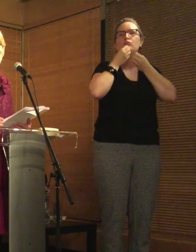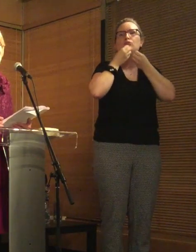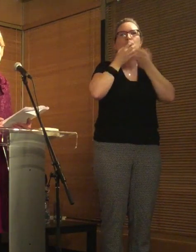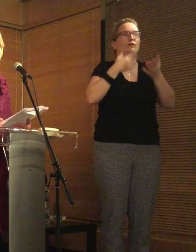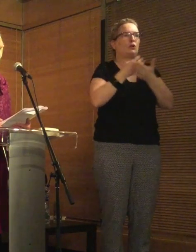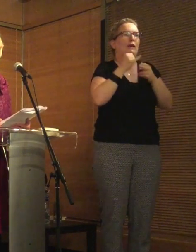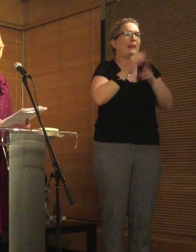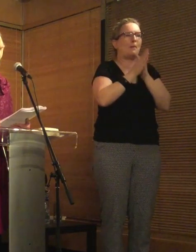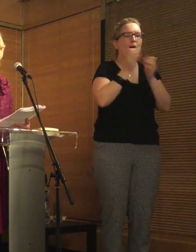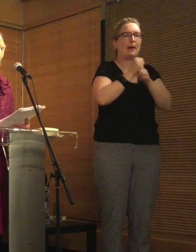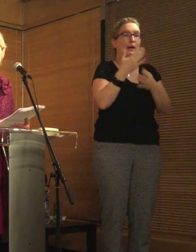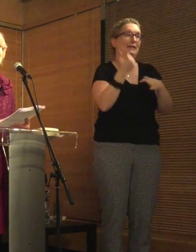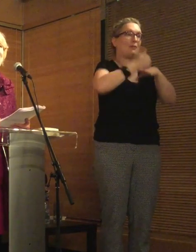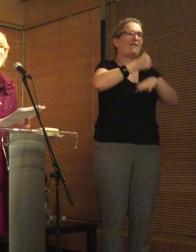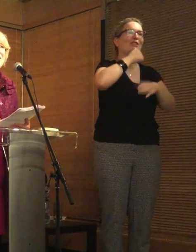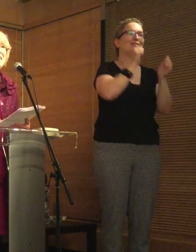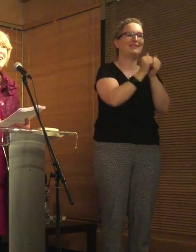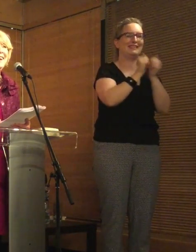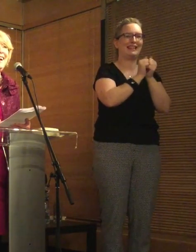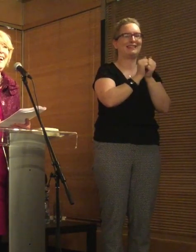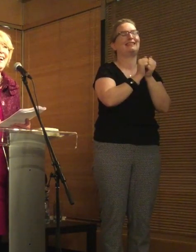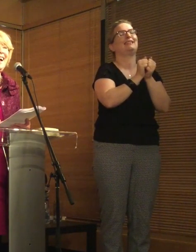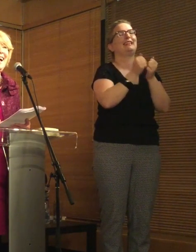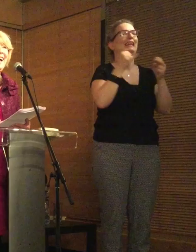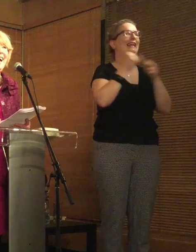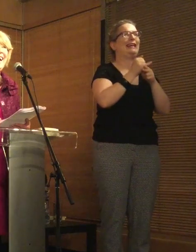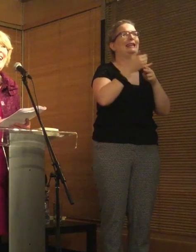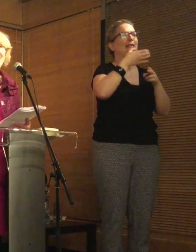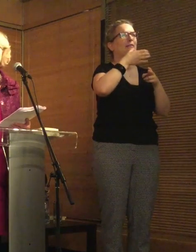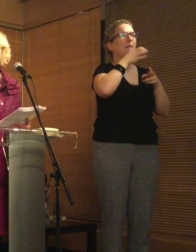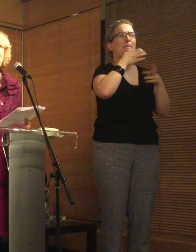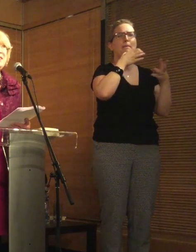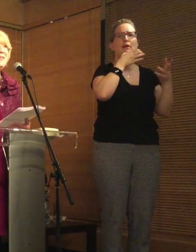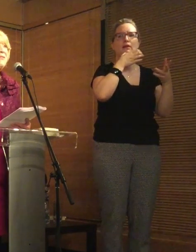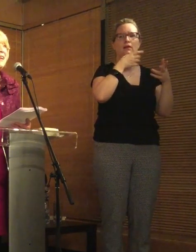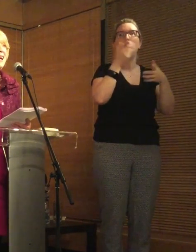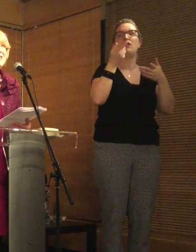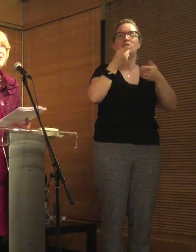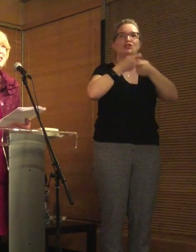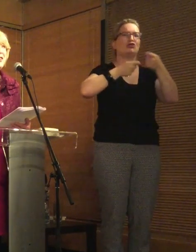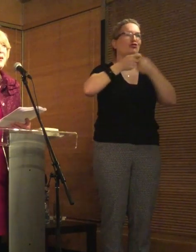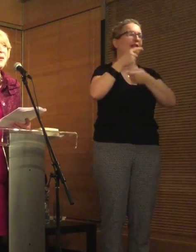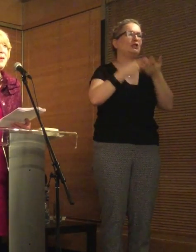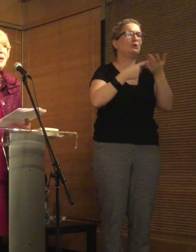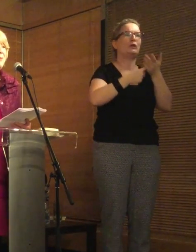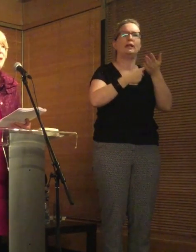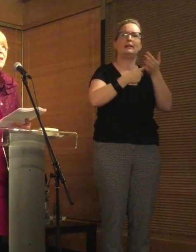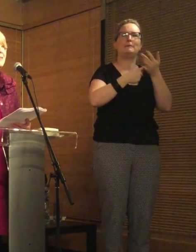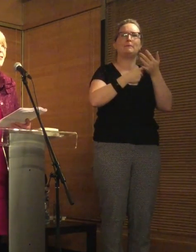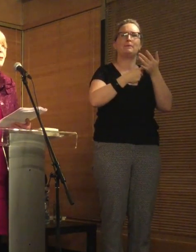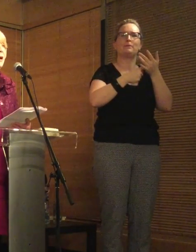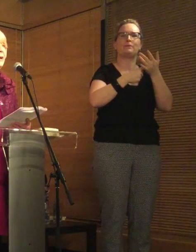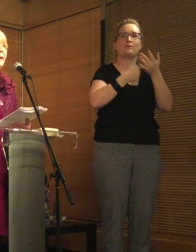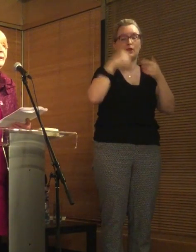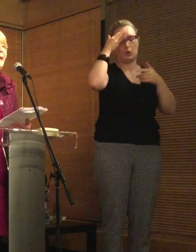had their first meeting, their inaugural meeting in, again, trade union, kind of this whole